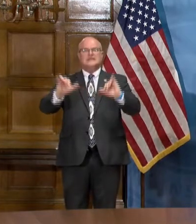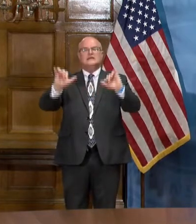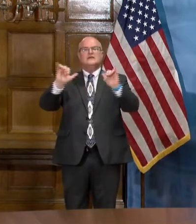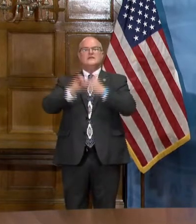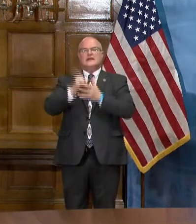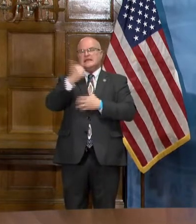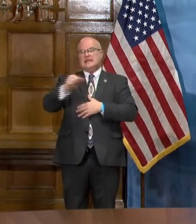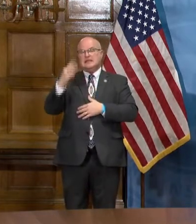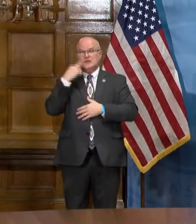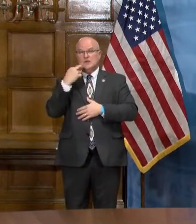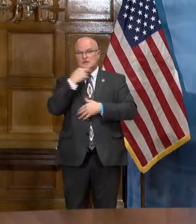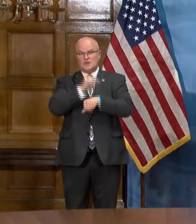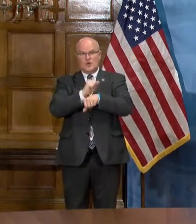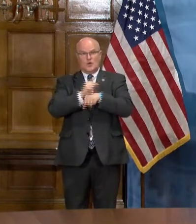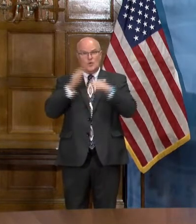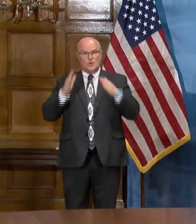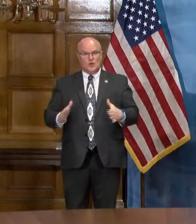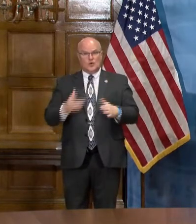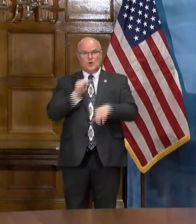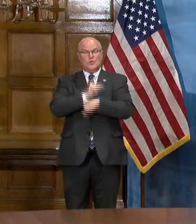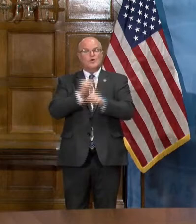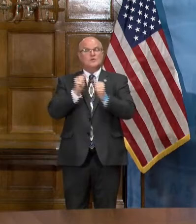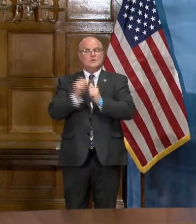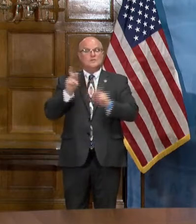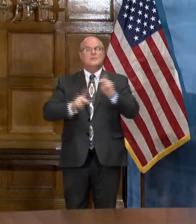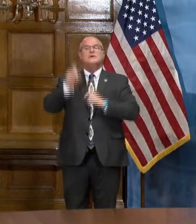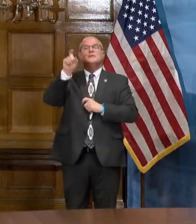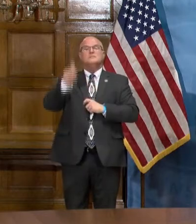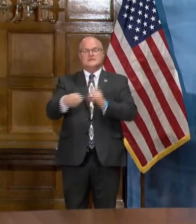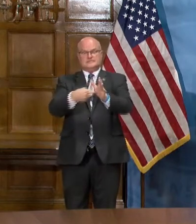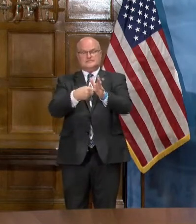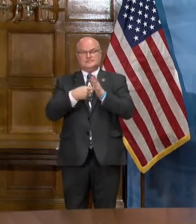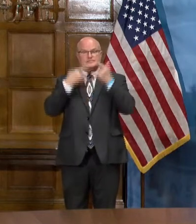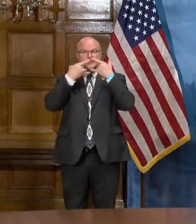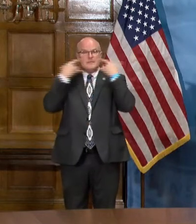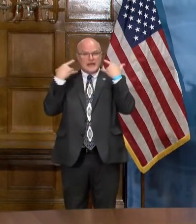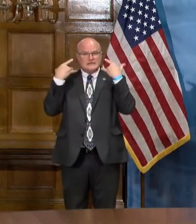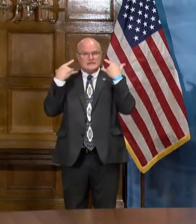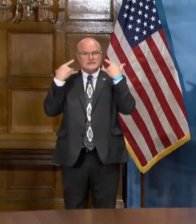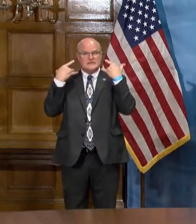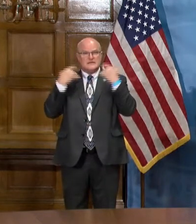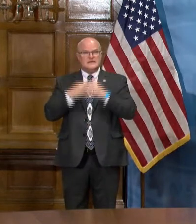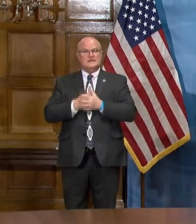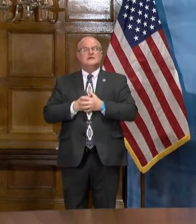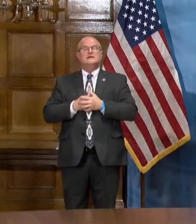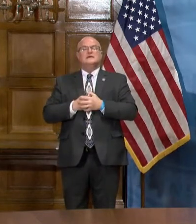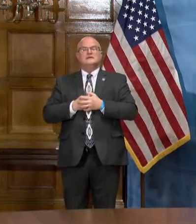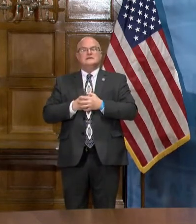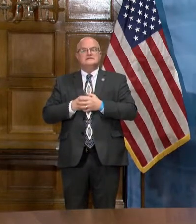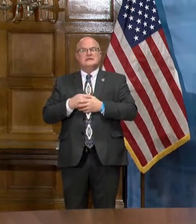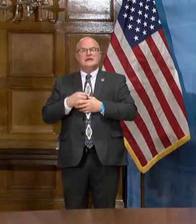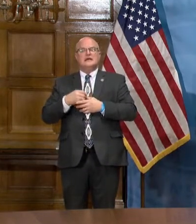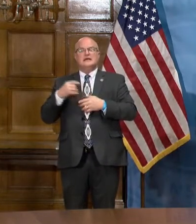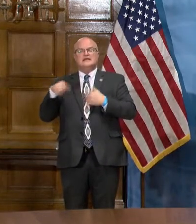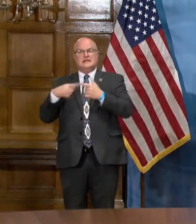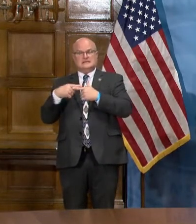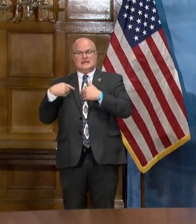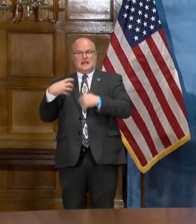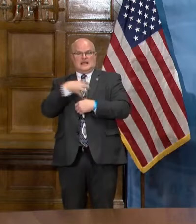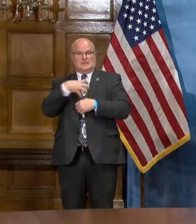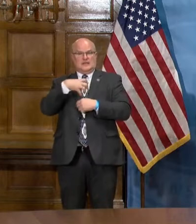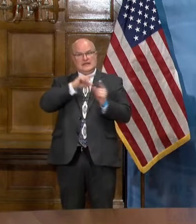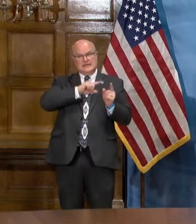any restaurant worker who works with the public must wear a mask. He said they would investigate my complaint and send someone to